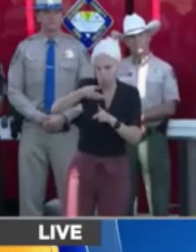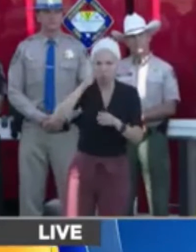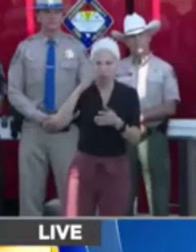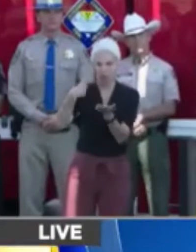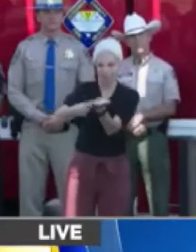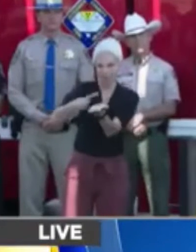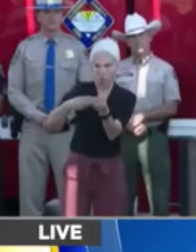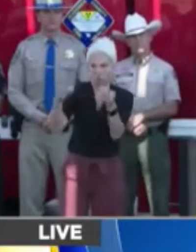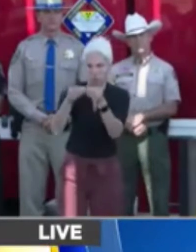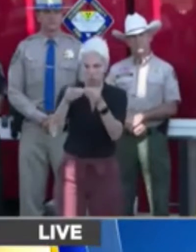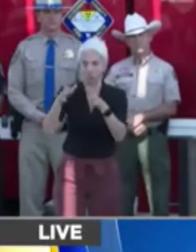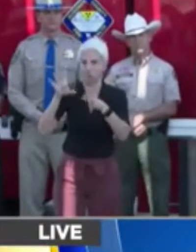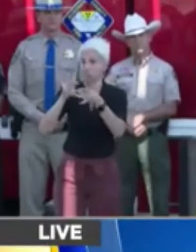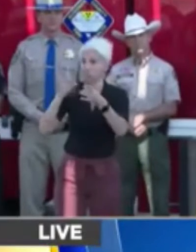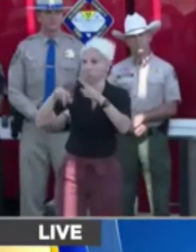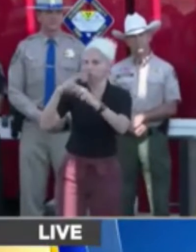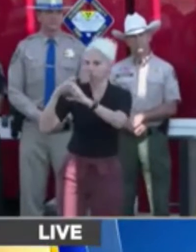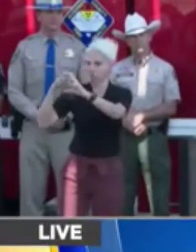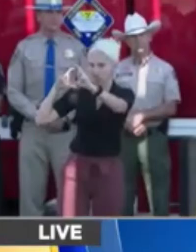itself.